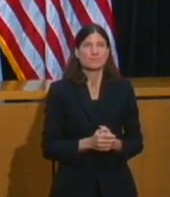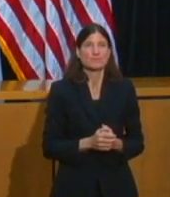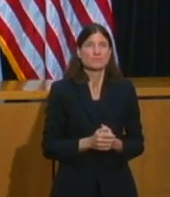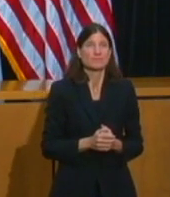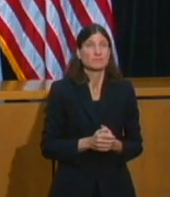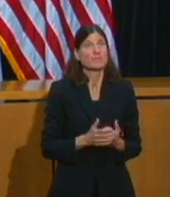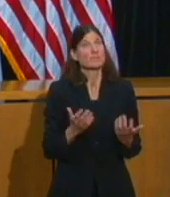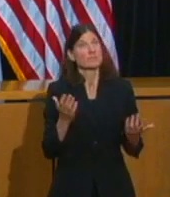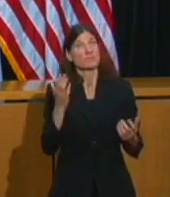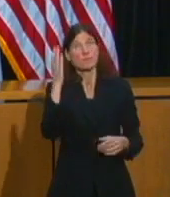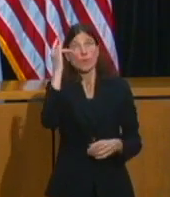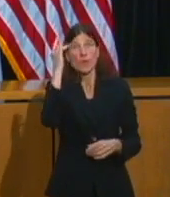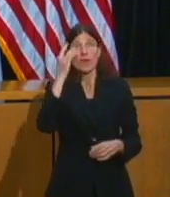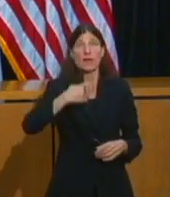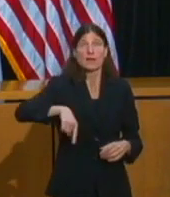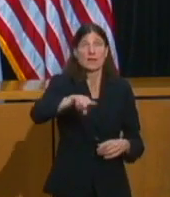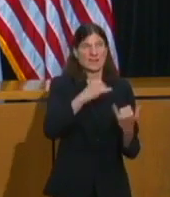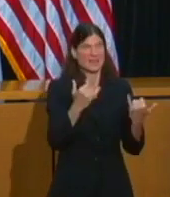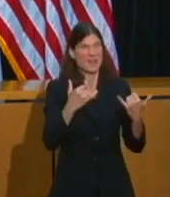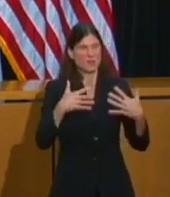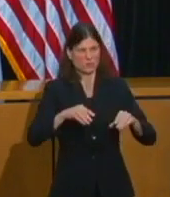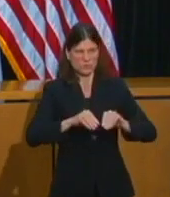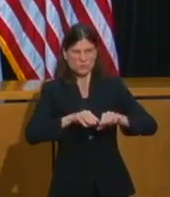our communities in the months ahead.